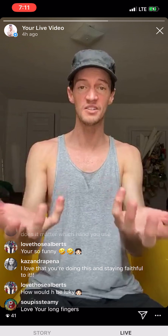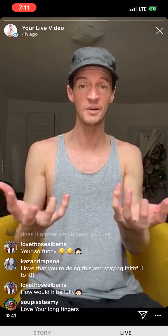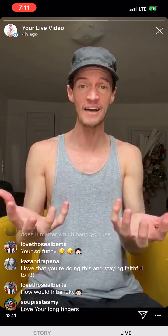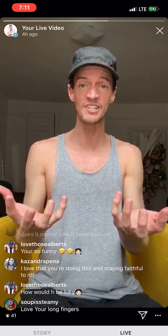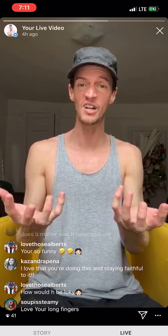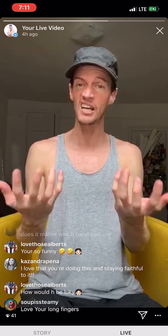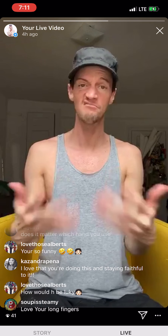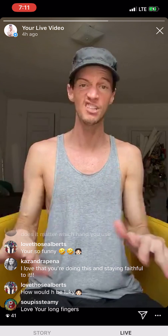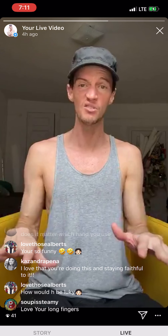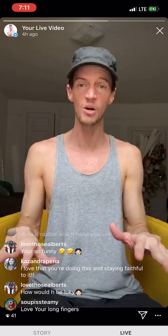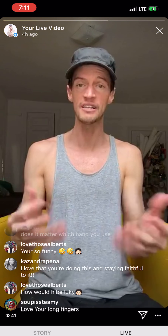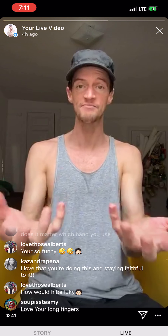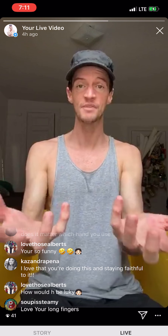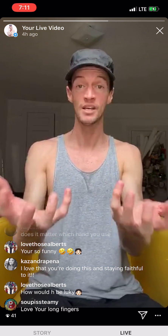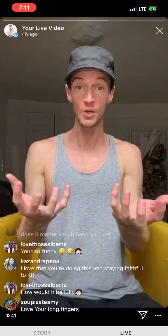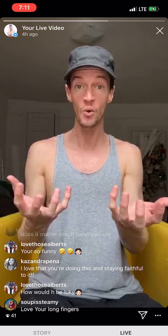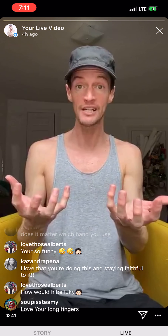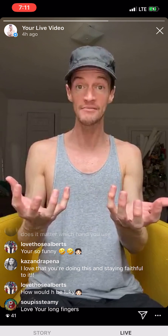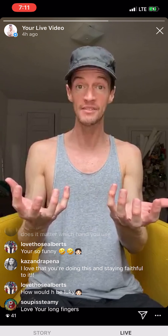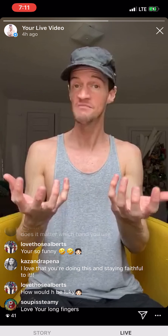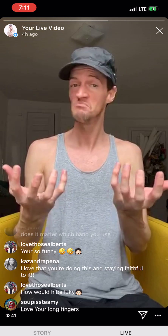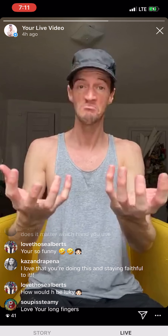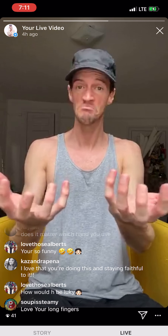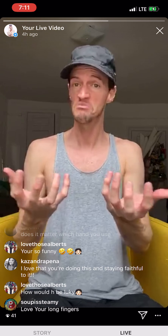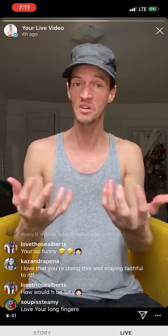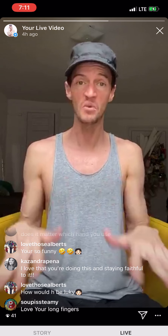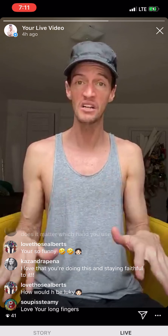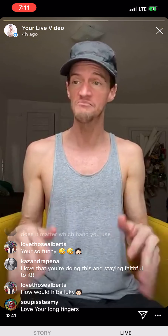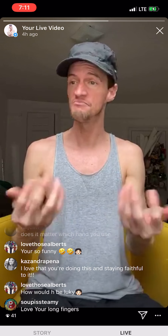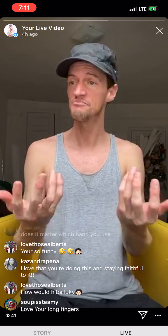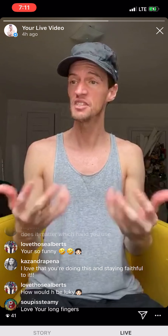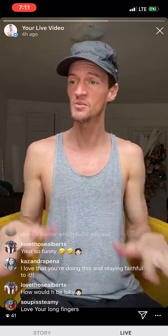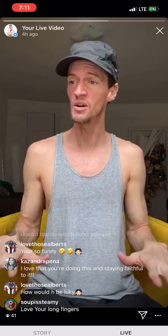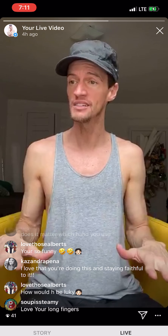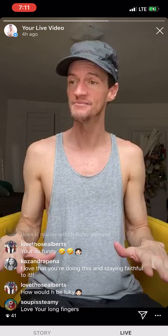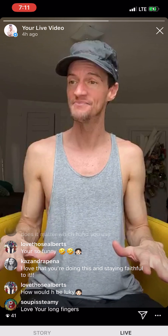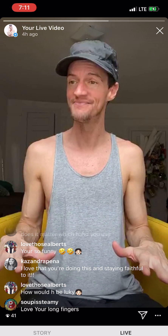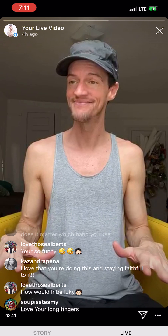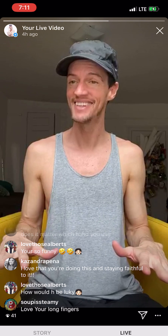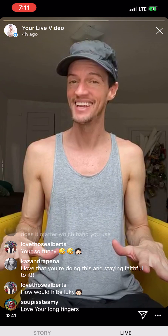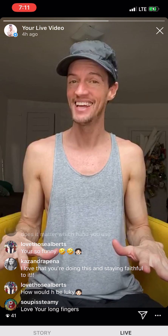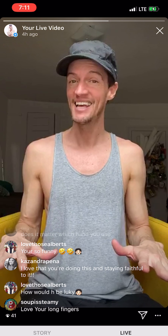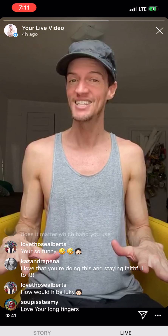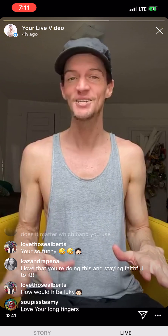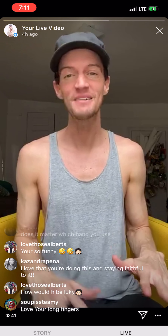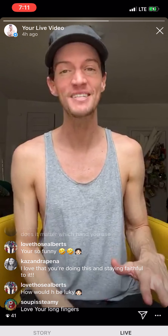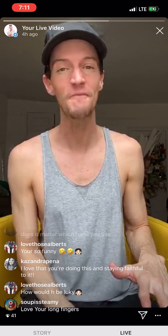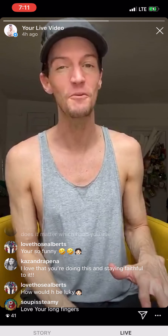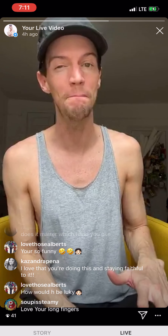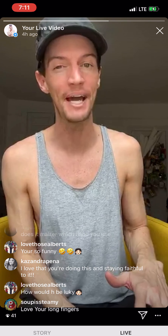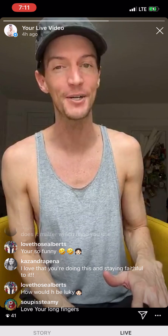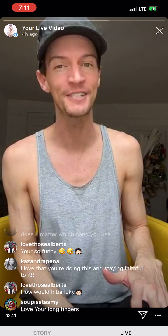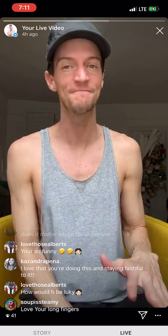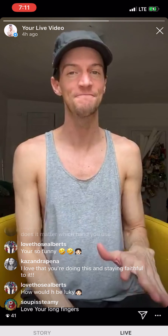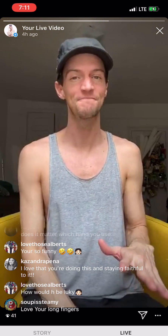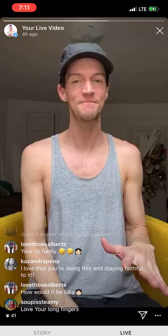have it in your hand. You don't want it. You want it. Don't want. Don't want. Show me the sign for better. If